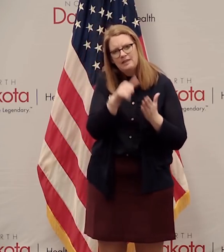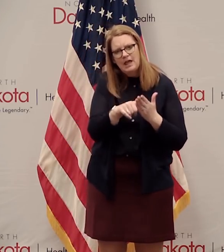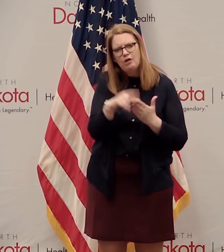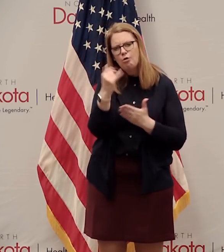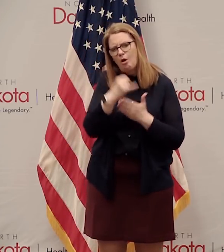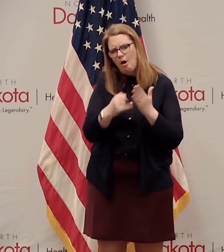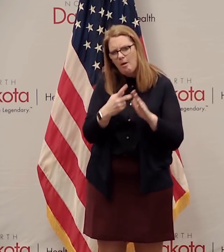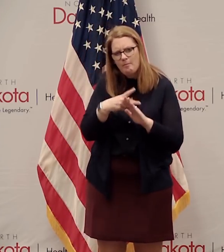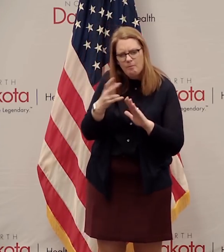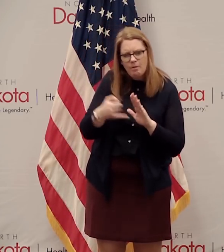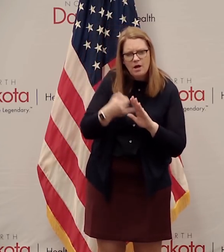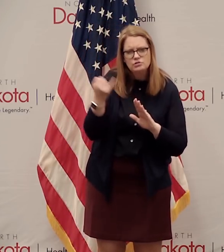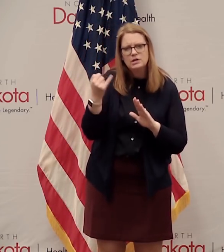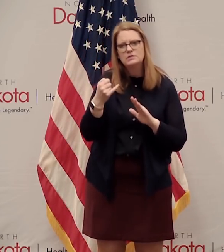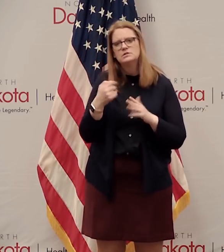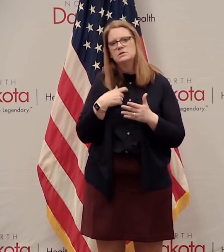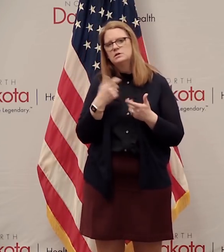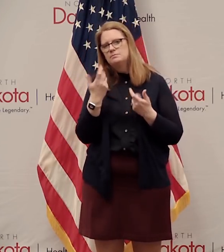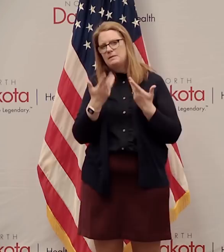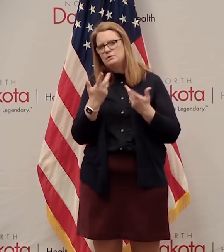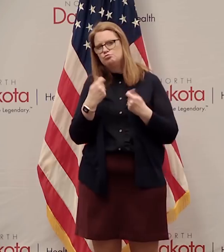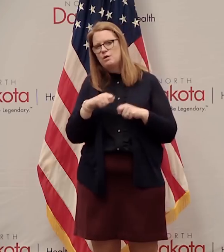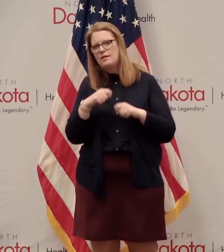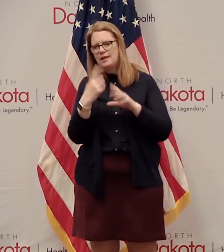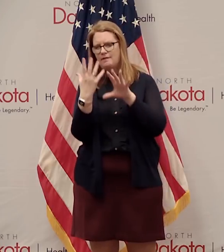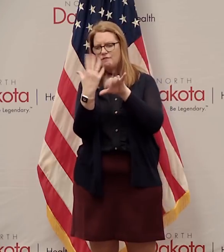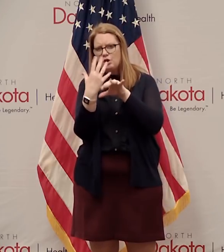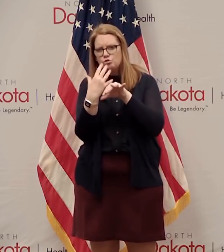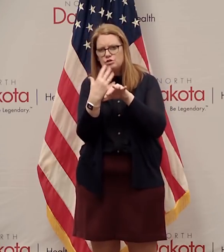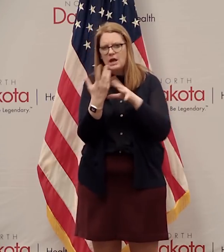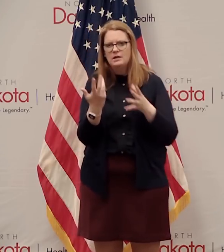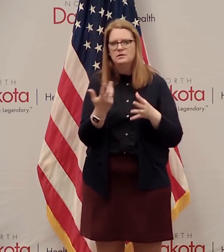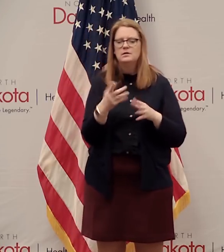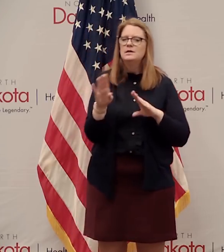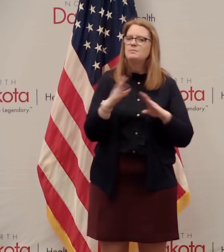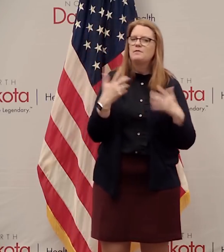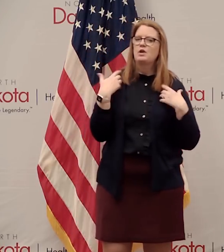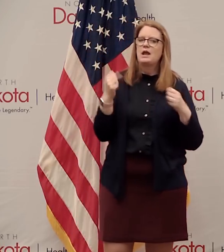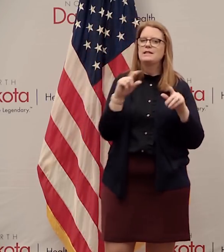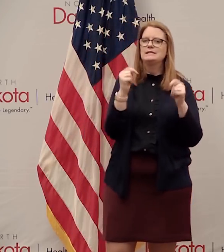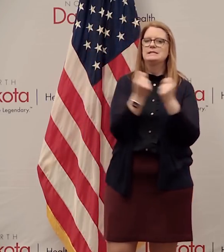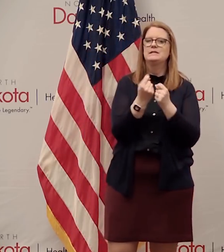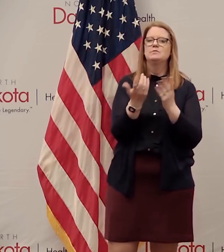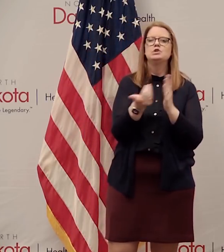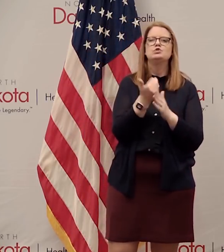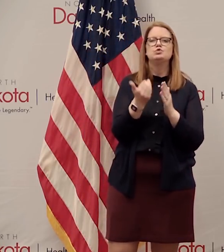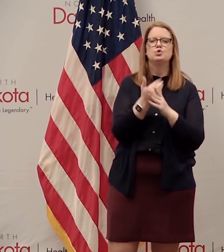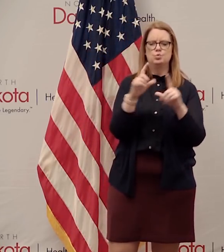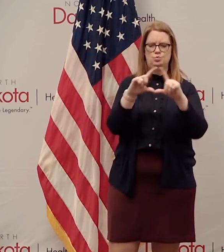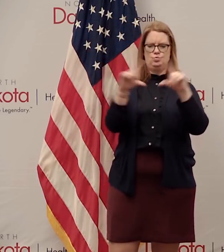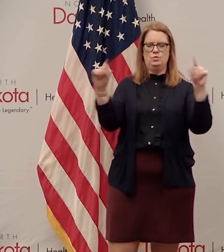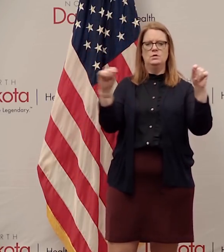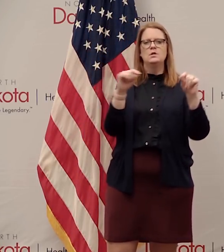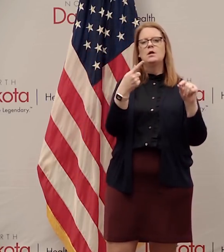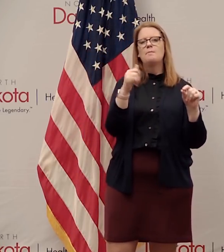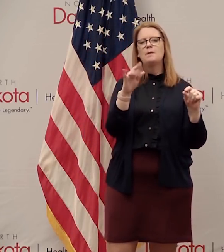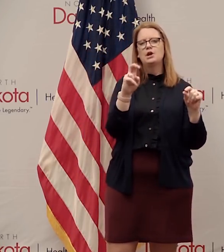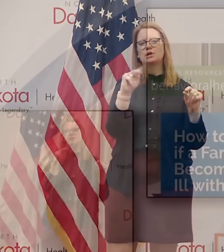projects, or if your loved one is well enough, try a video chat. The behavioral health team has posted a new resource under their